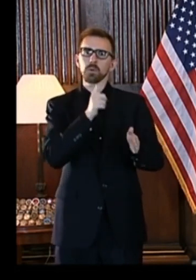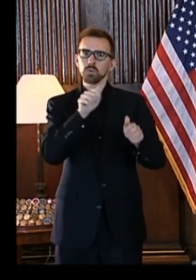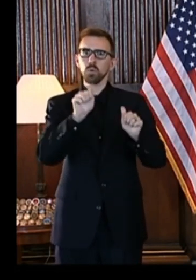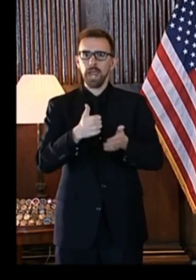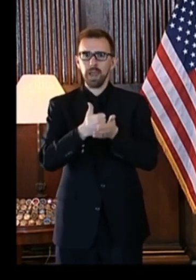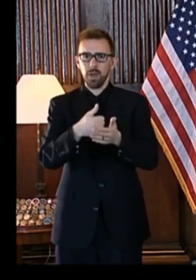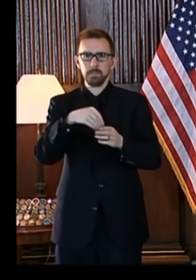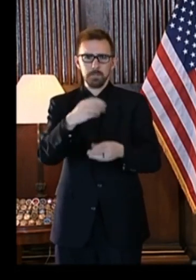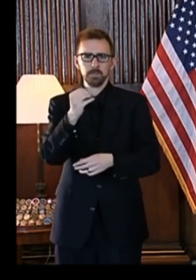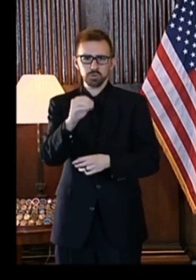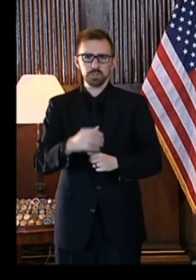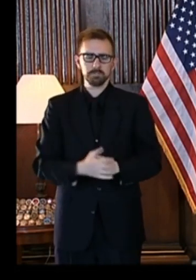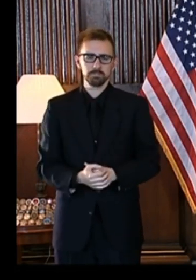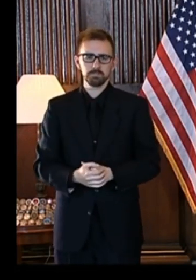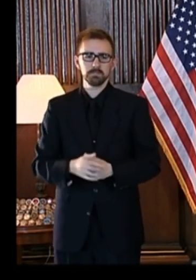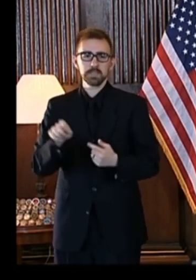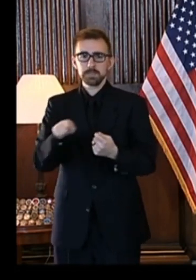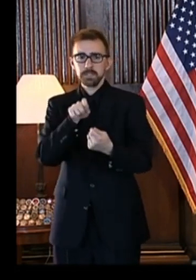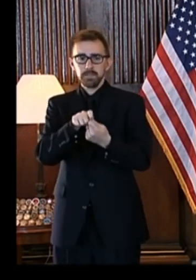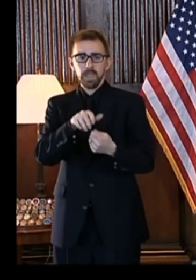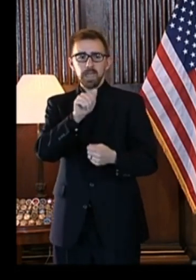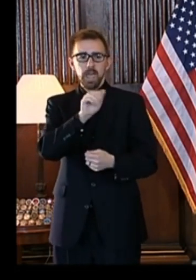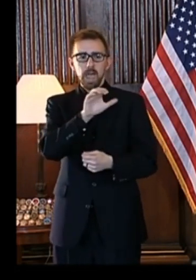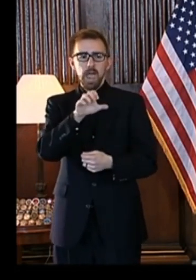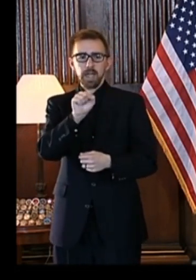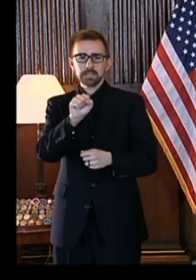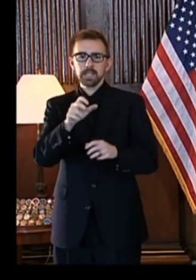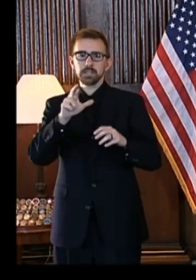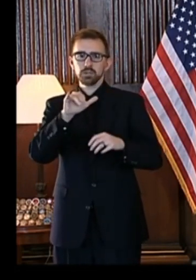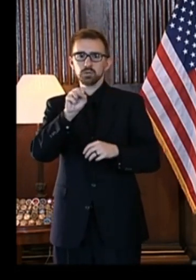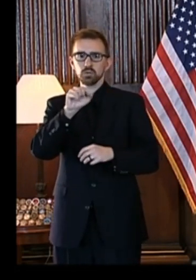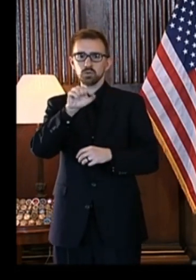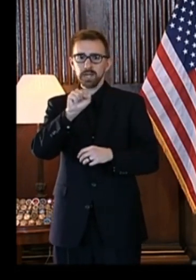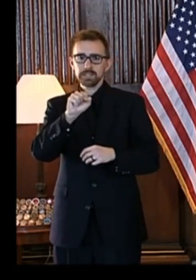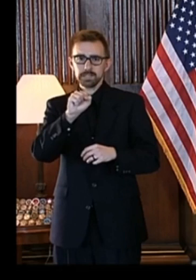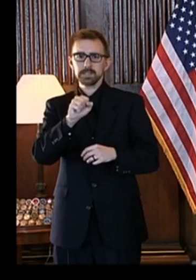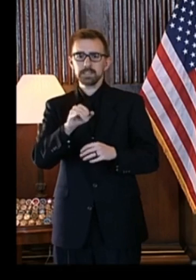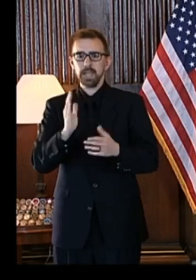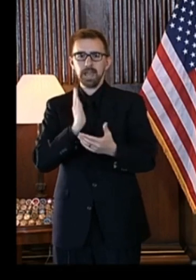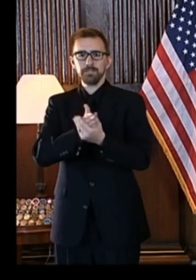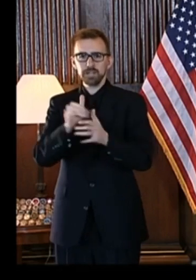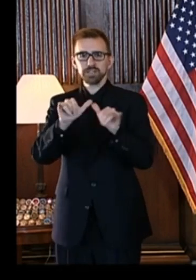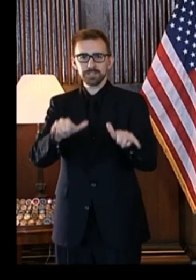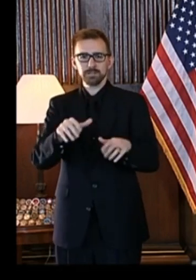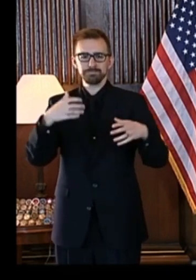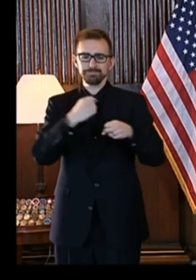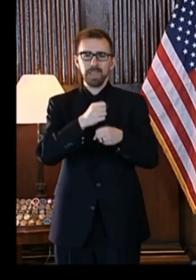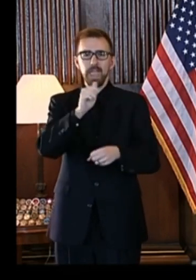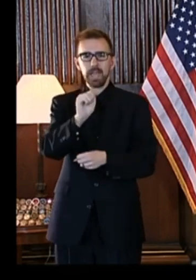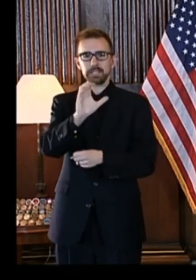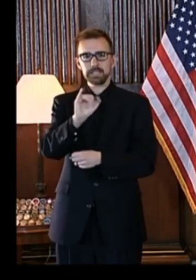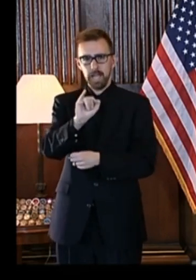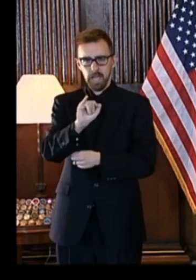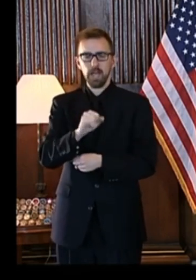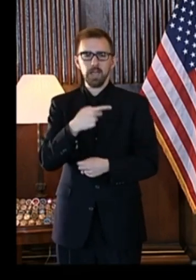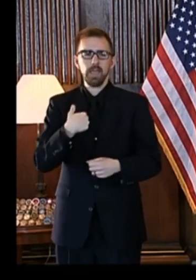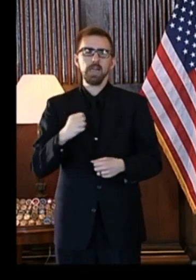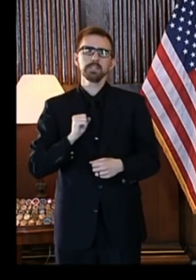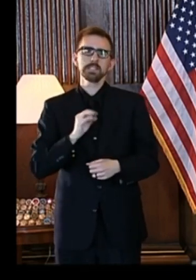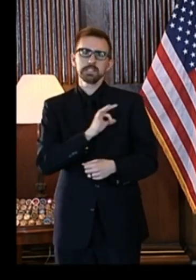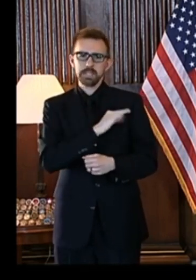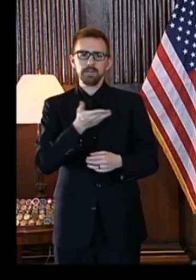Specifically, they can connect you with our Access Crisis Intervention System, or ACI. It's staffed with professionals linked